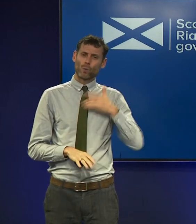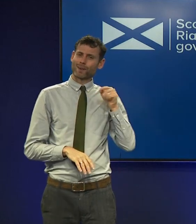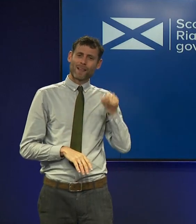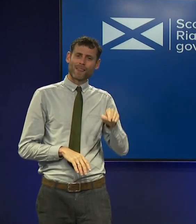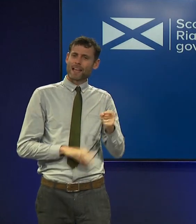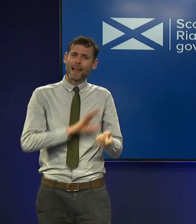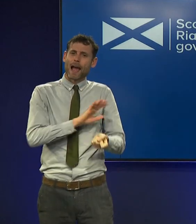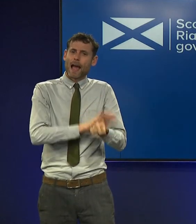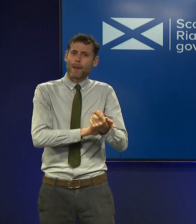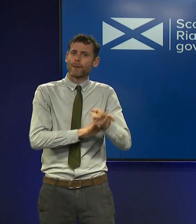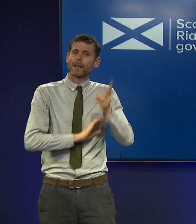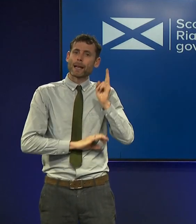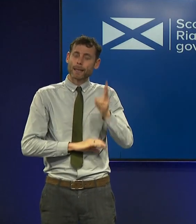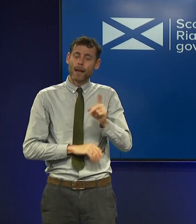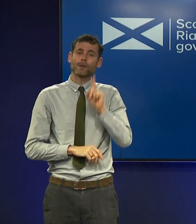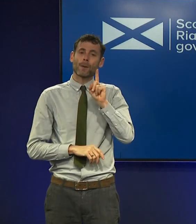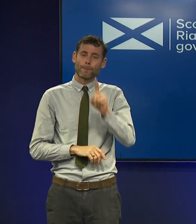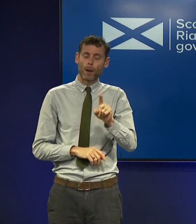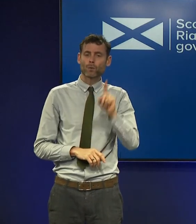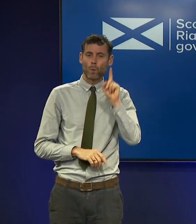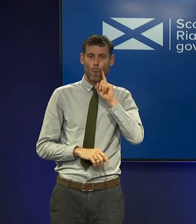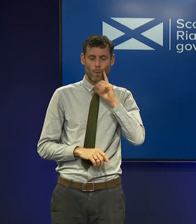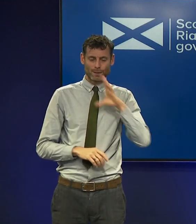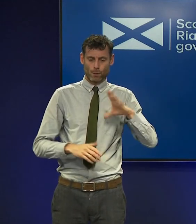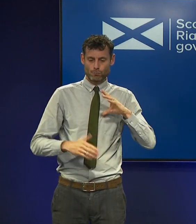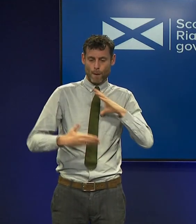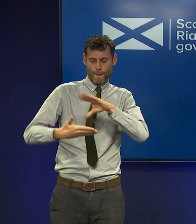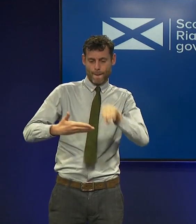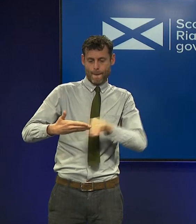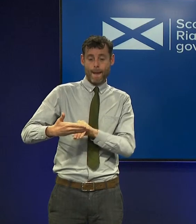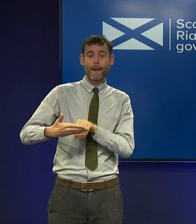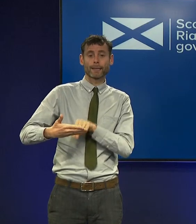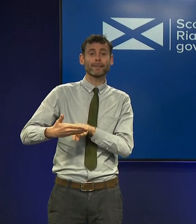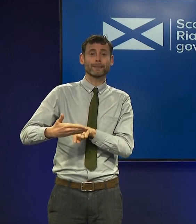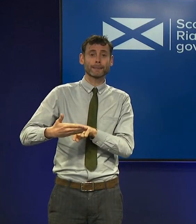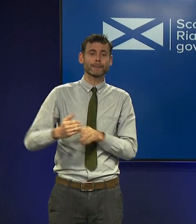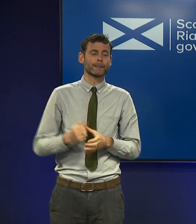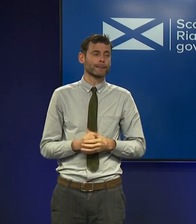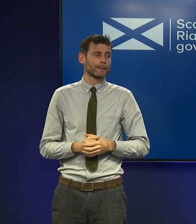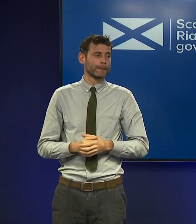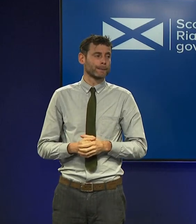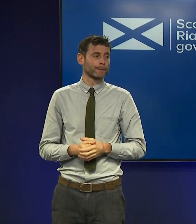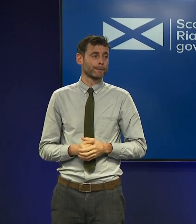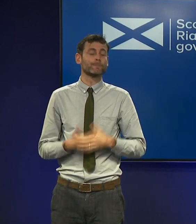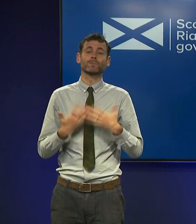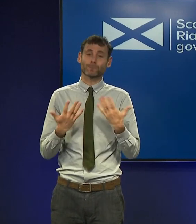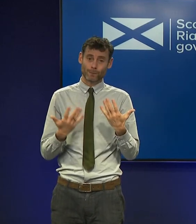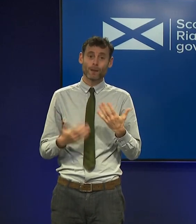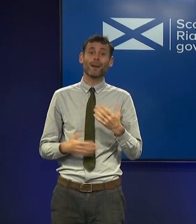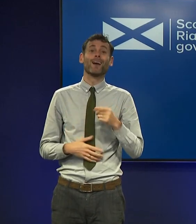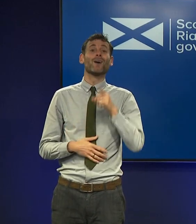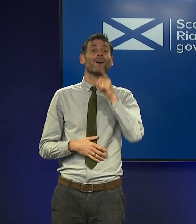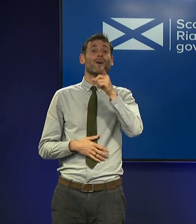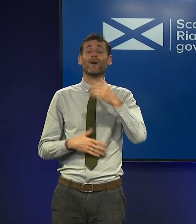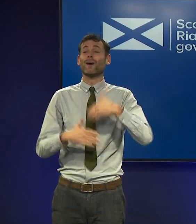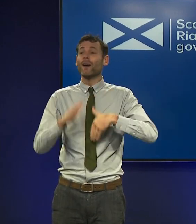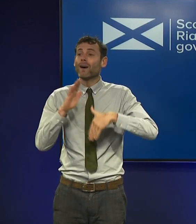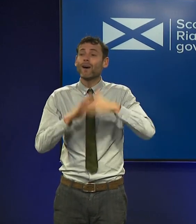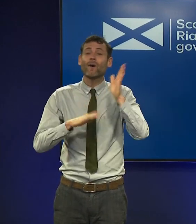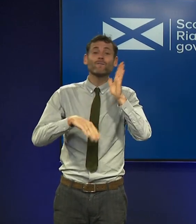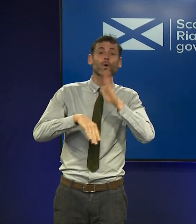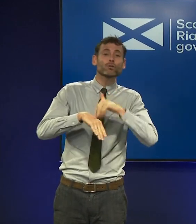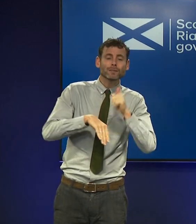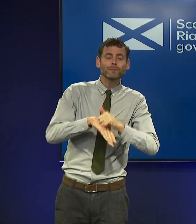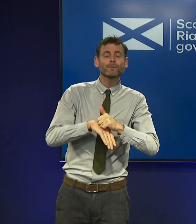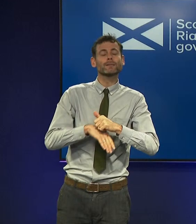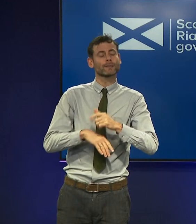the case, and that is not under consideration right now. In relation to your first question, yes, I'm asking people to take a lateral flow test wherever they go,